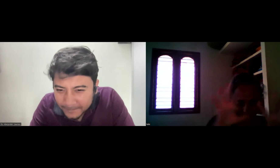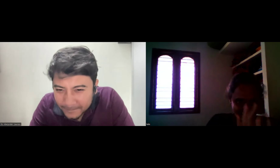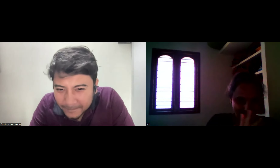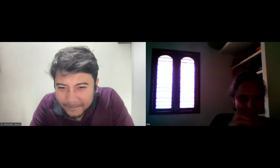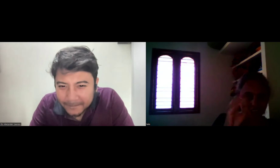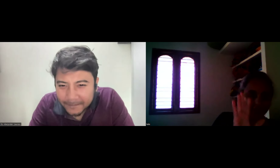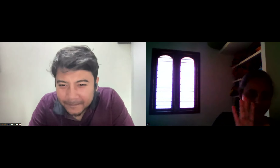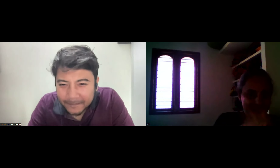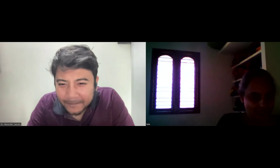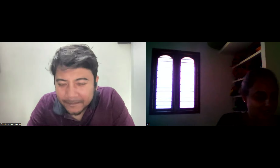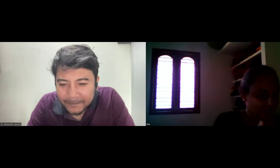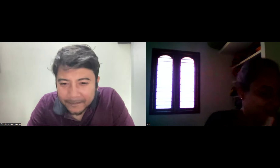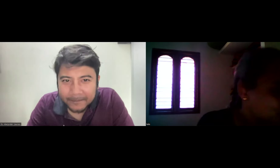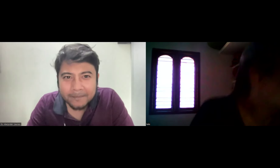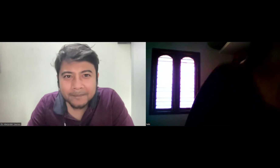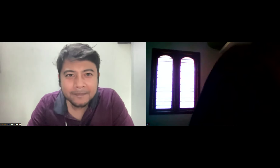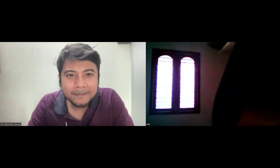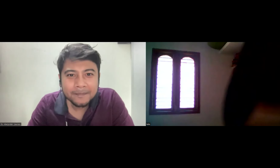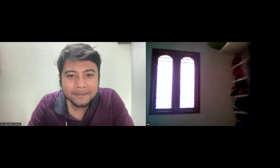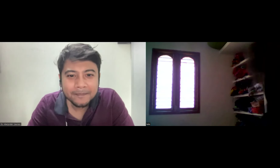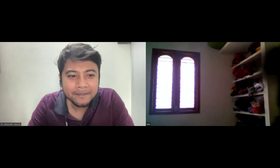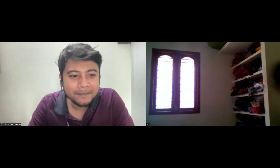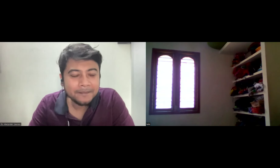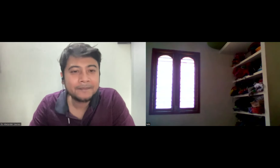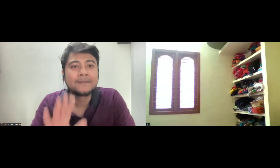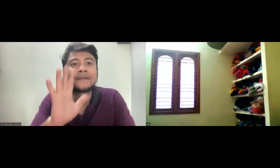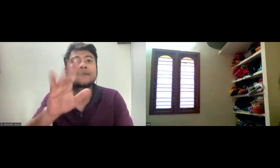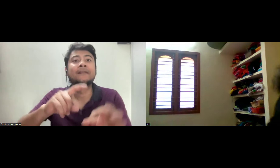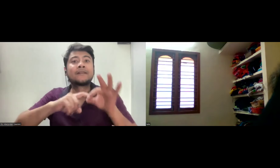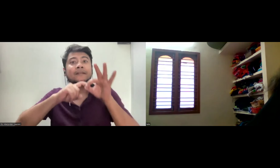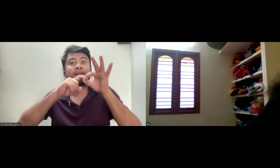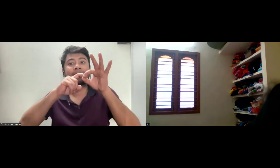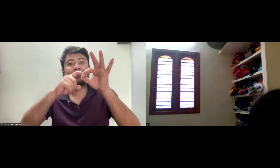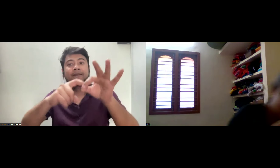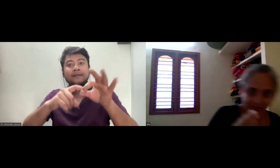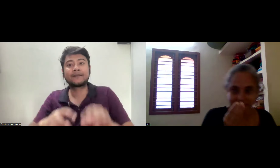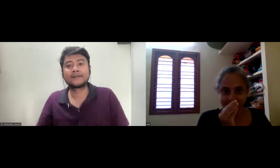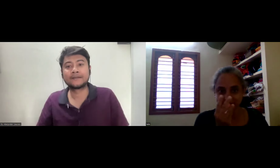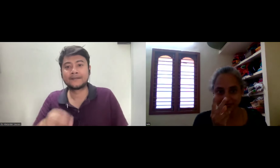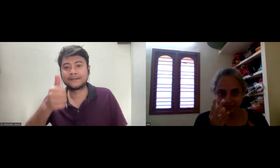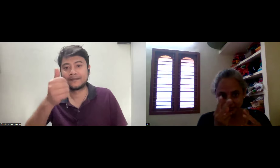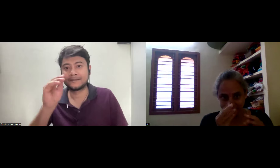keep your questions short, all of you, please, so that we can attend to more questions.